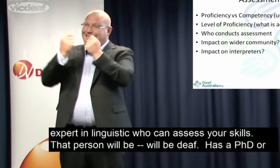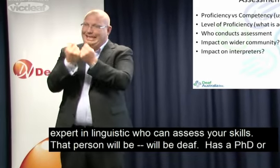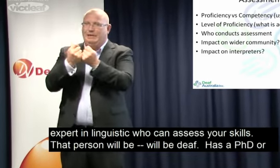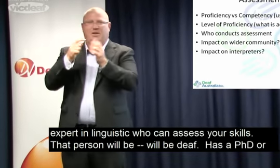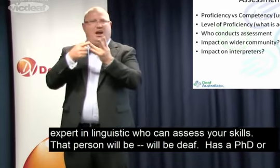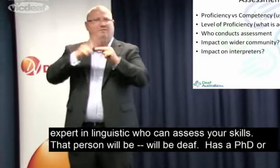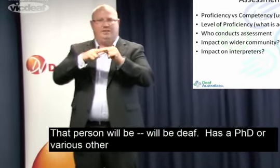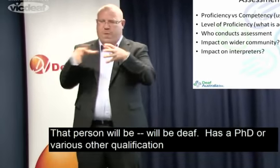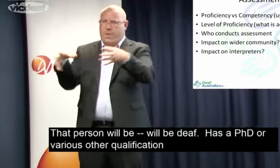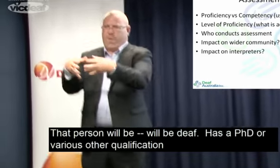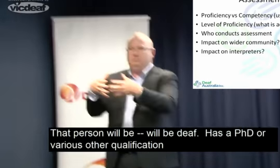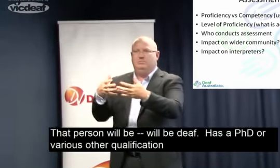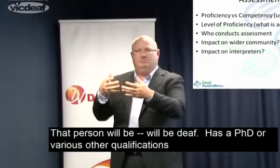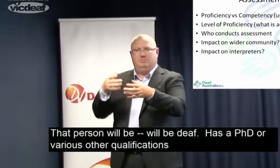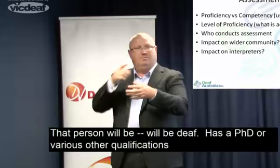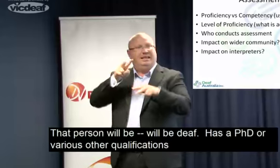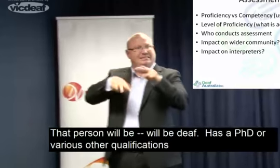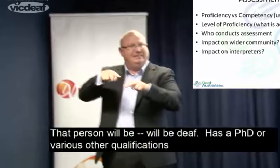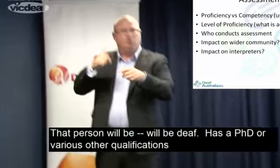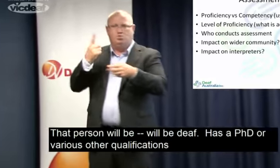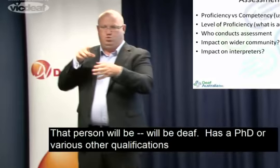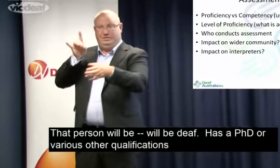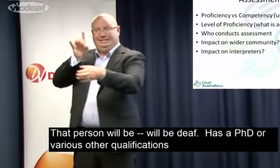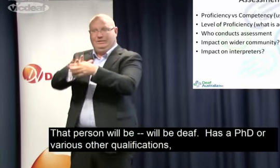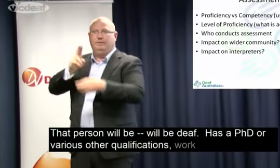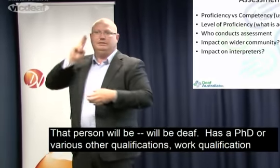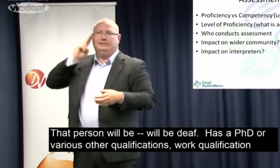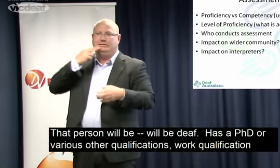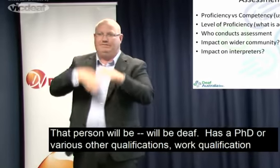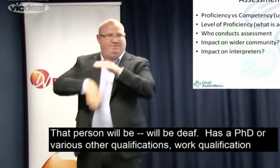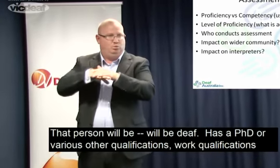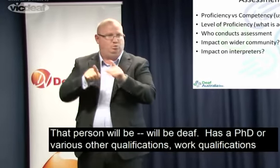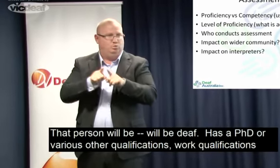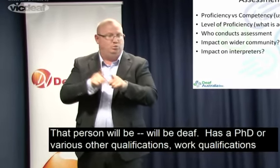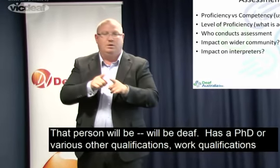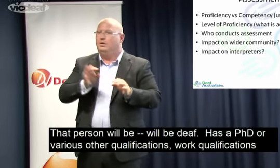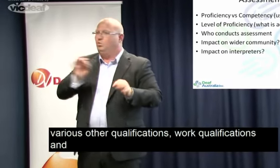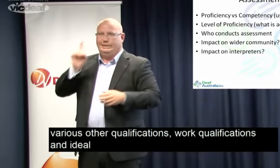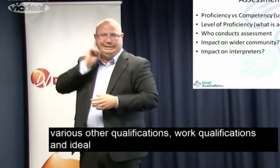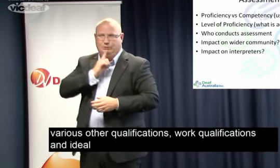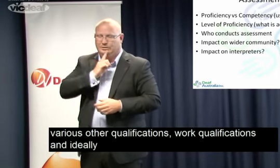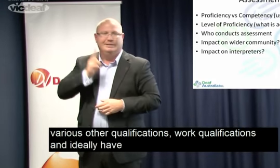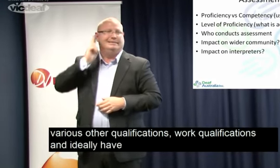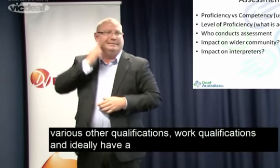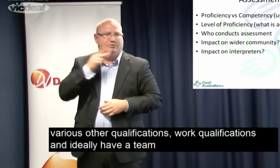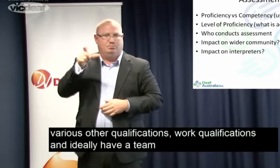qualifications, and ideally have a team of people working with them, assessors who are deaf